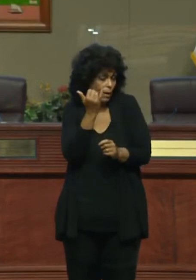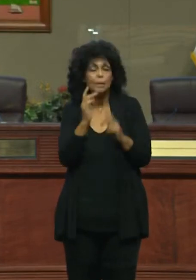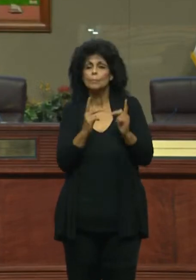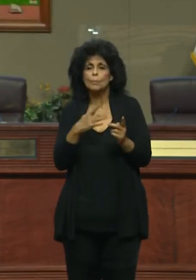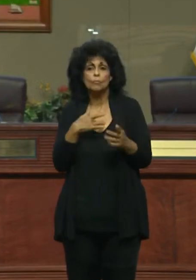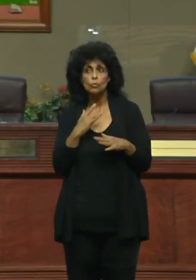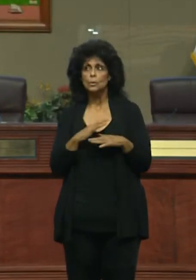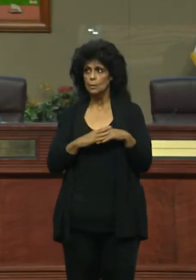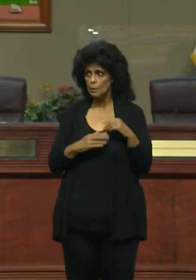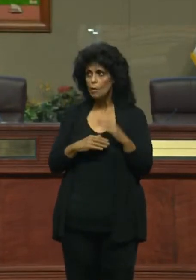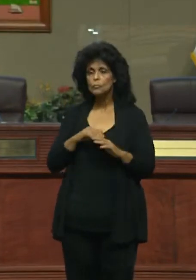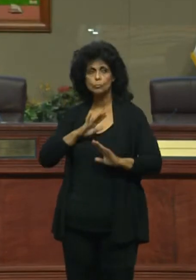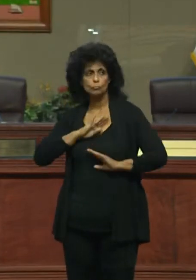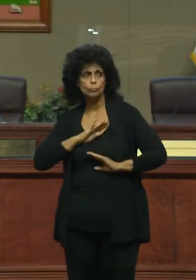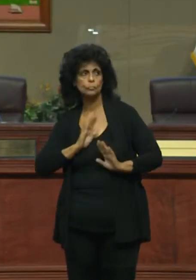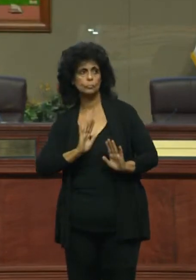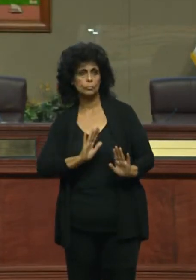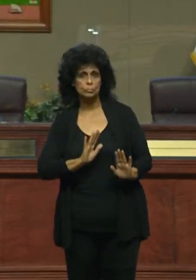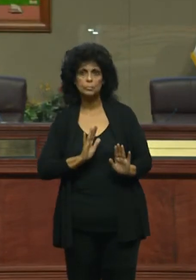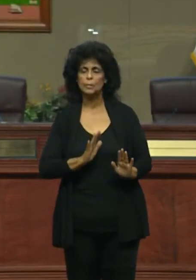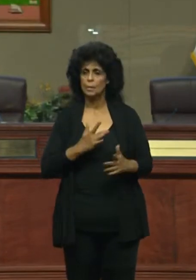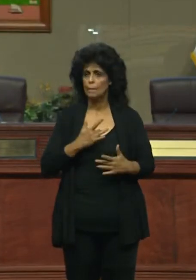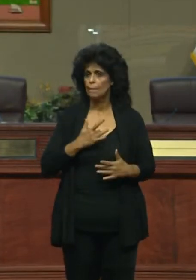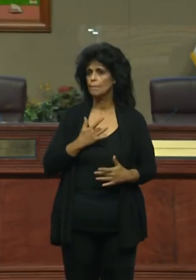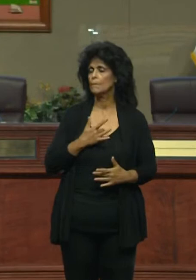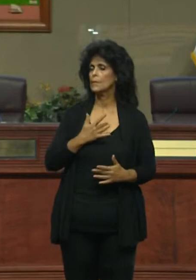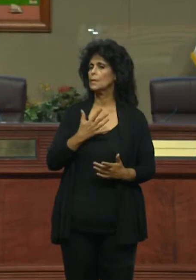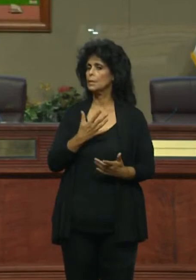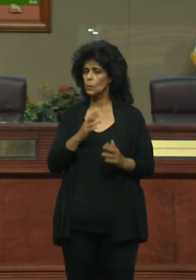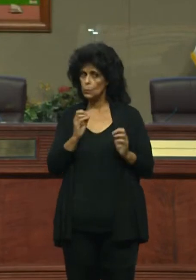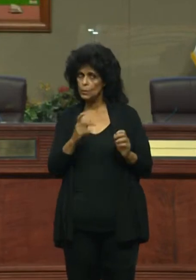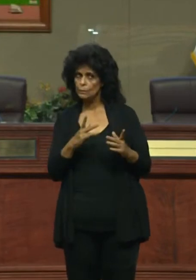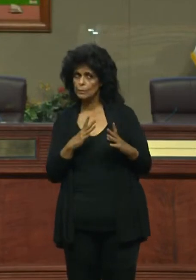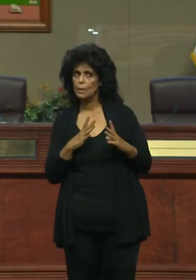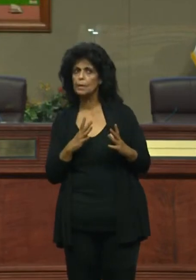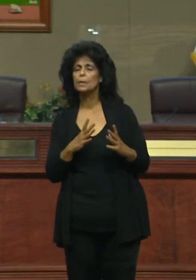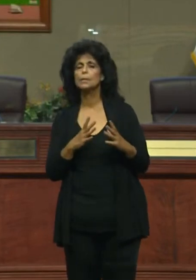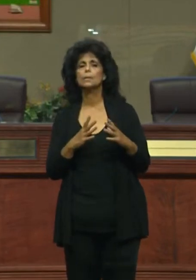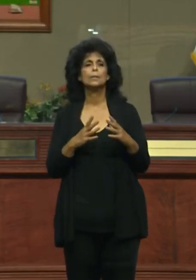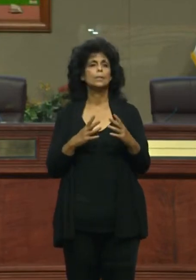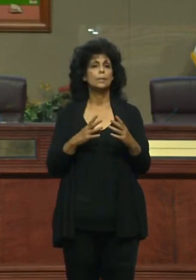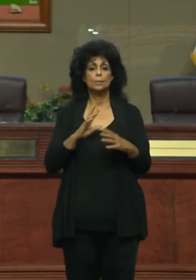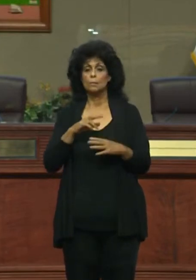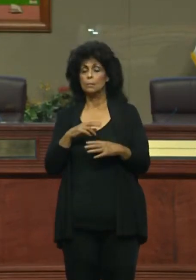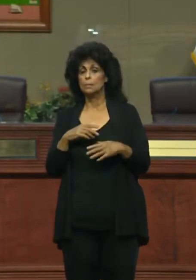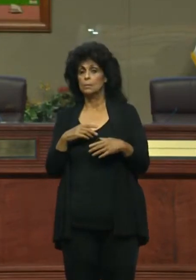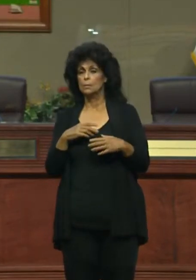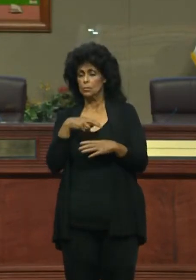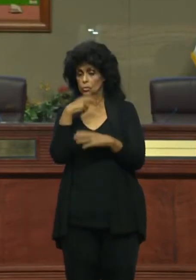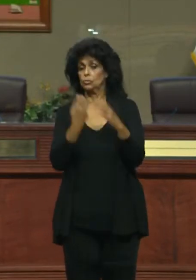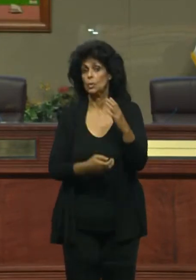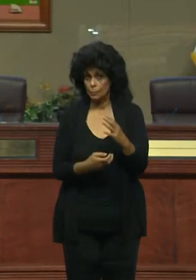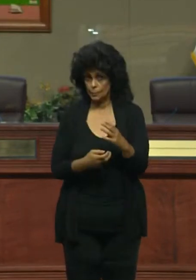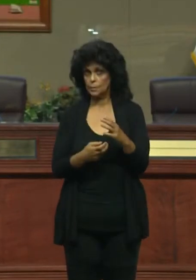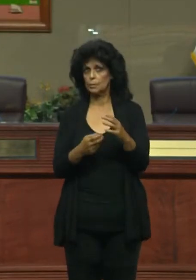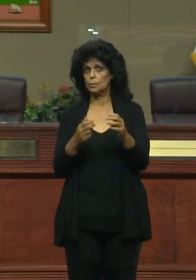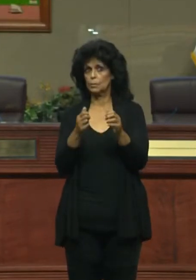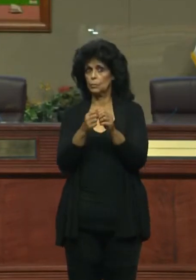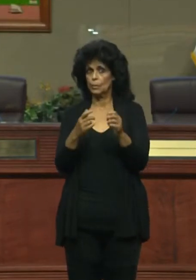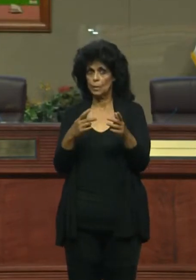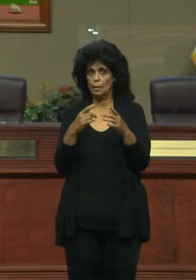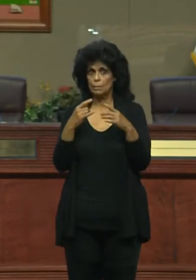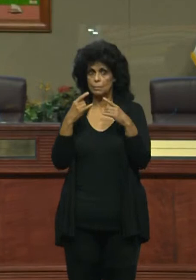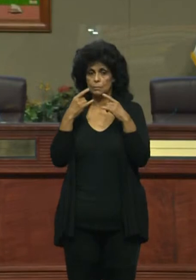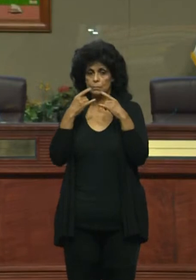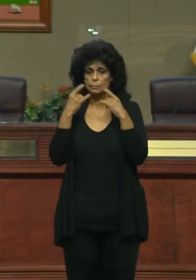in terms of re-engaging without masks within our community, we still see a significant number of people who